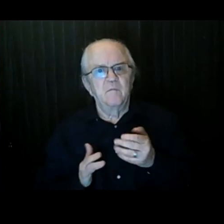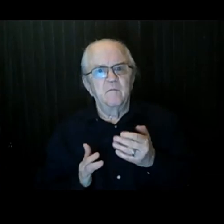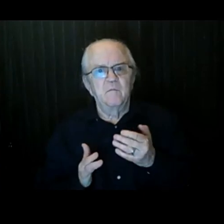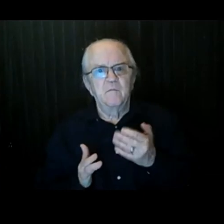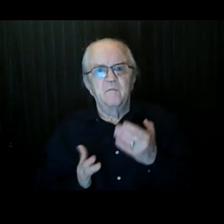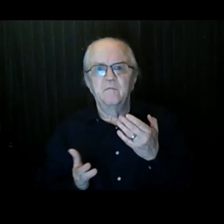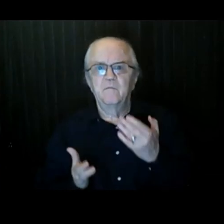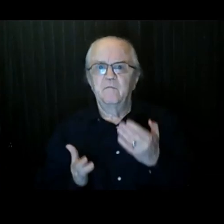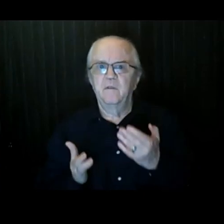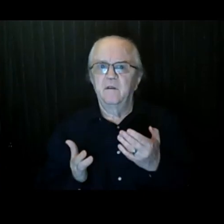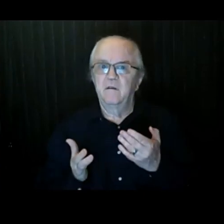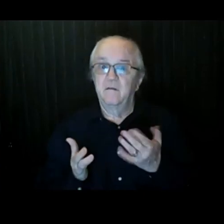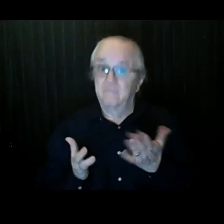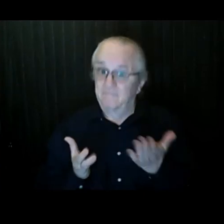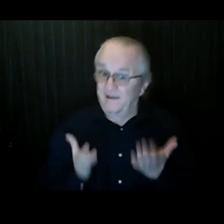maybe.